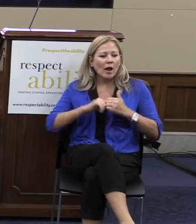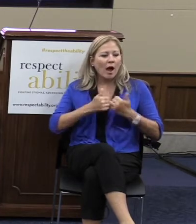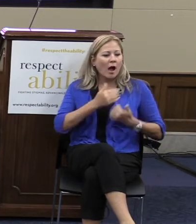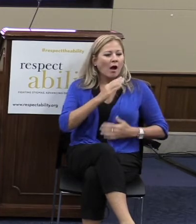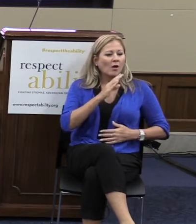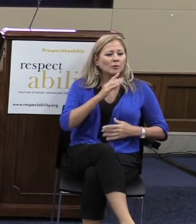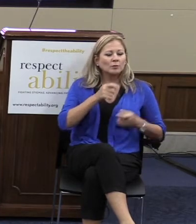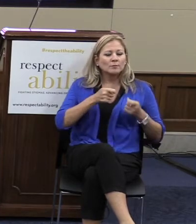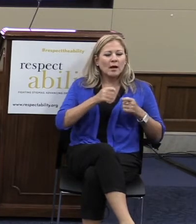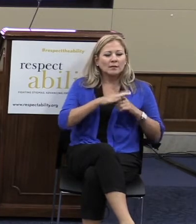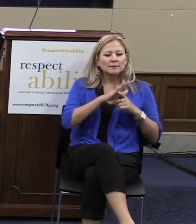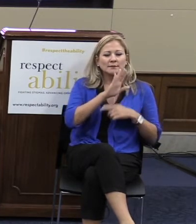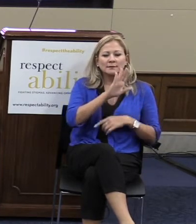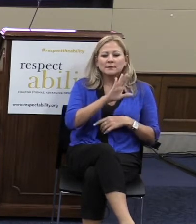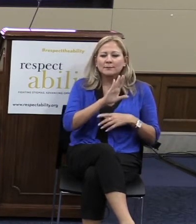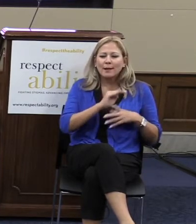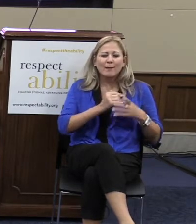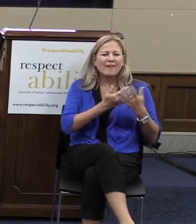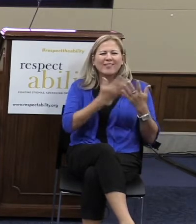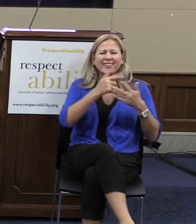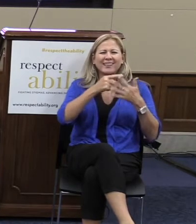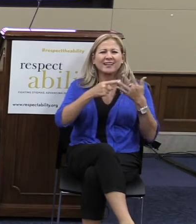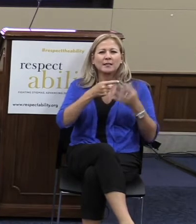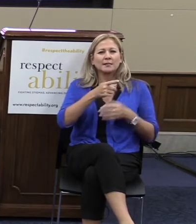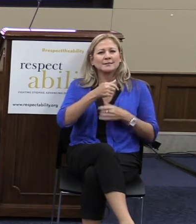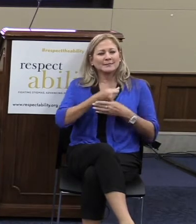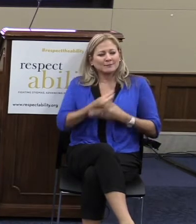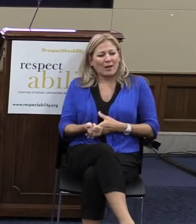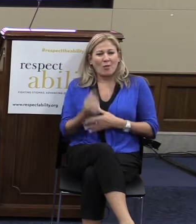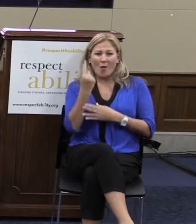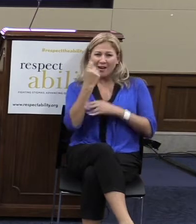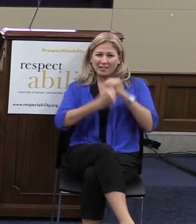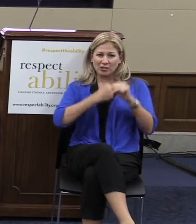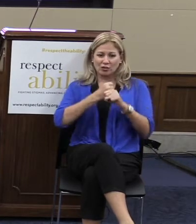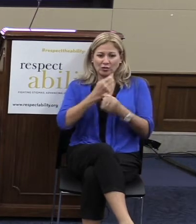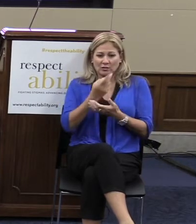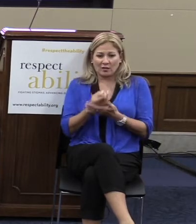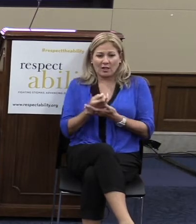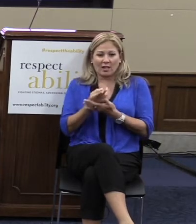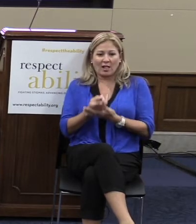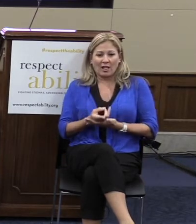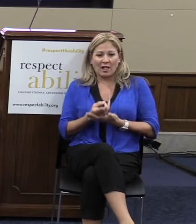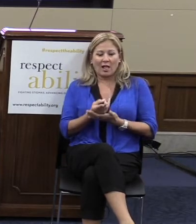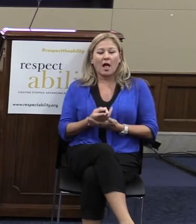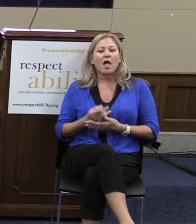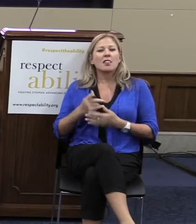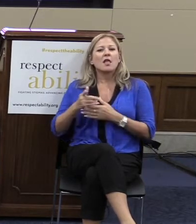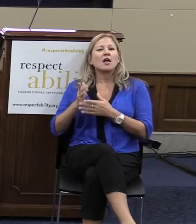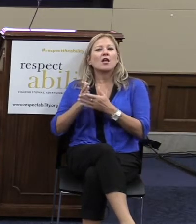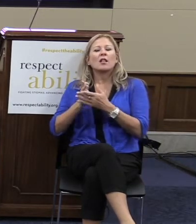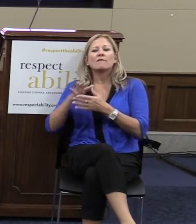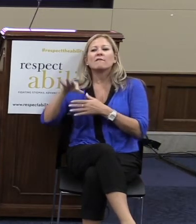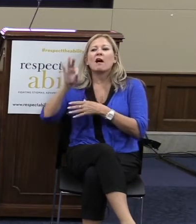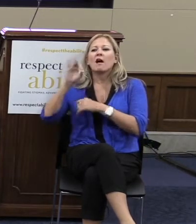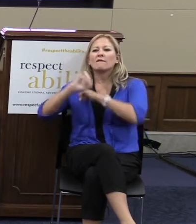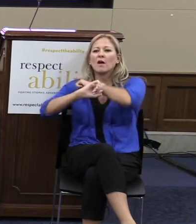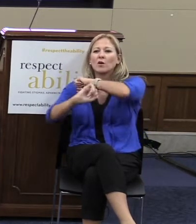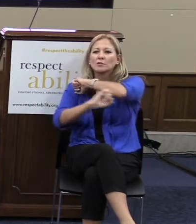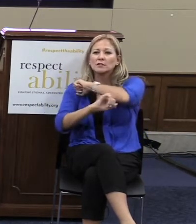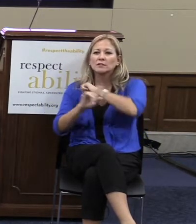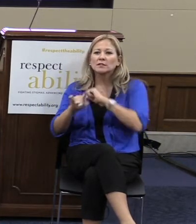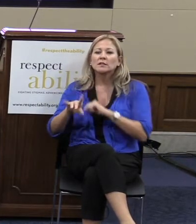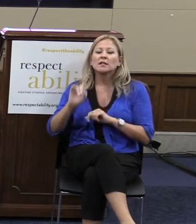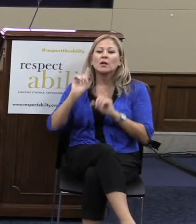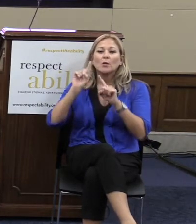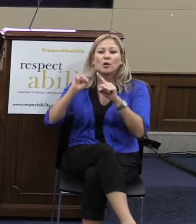spent a whole year in bed. And through the work of some foundation, he came to Shepherd,